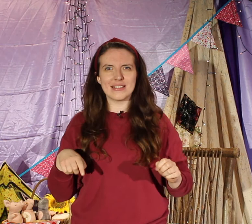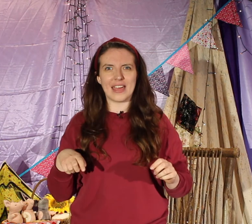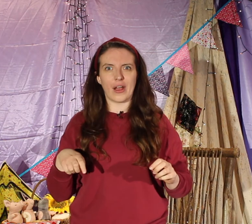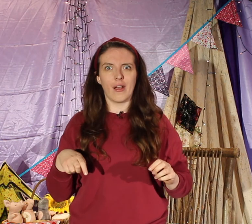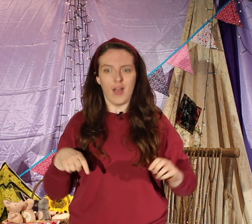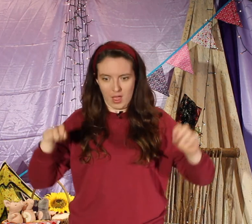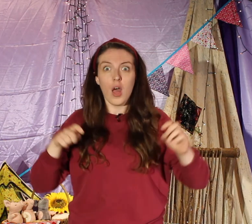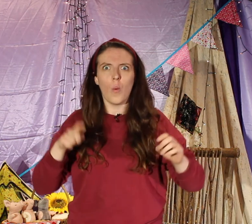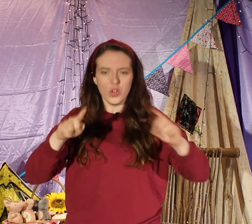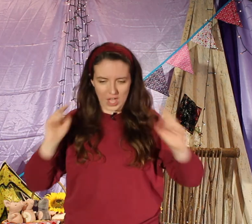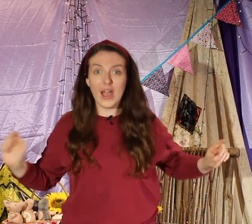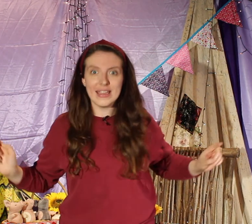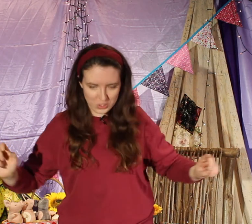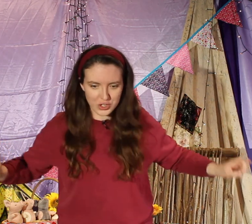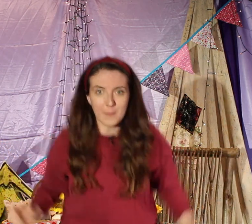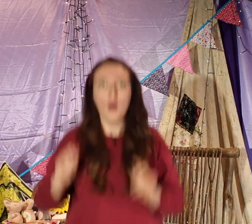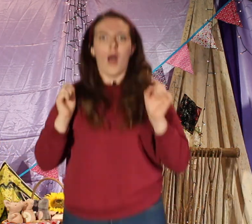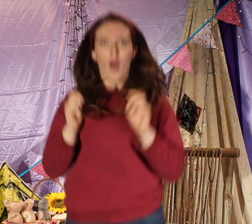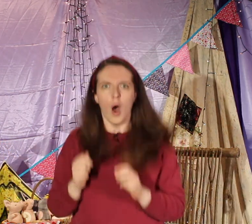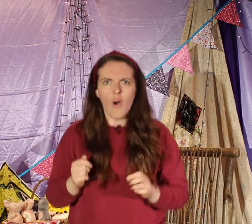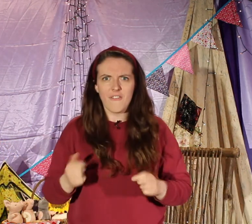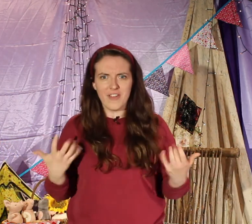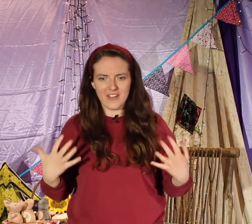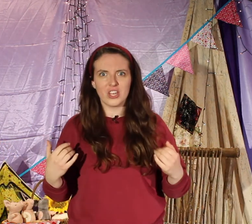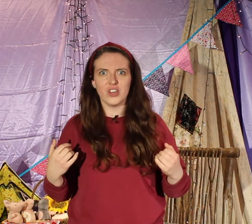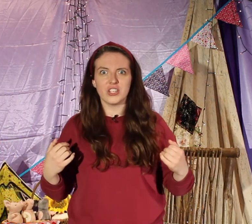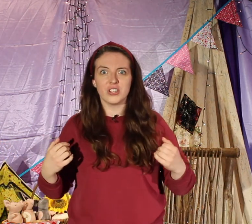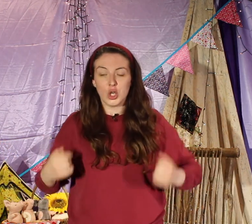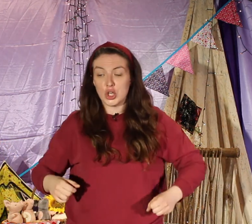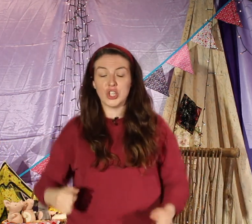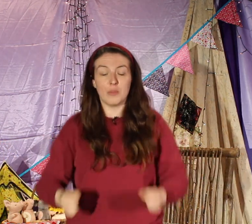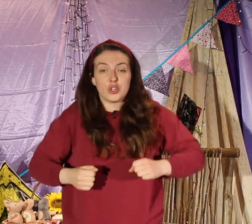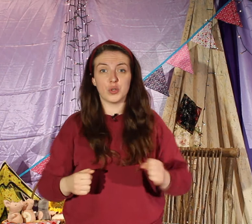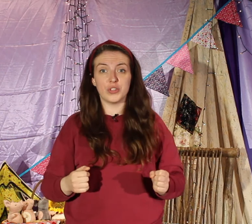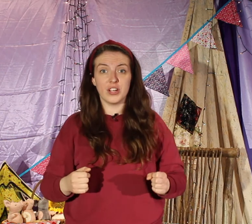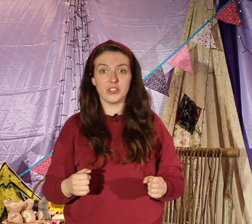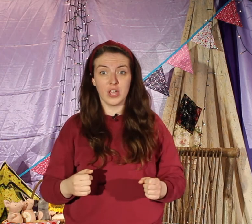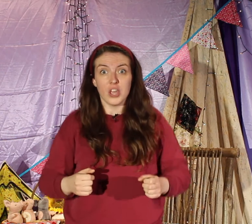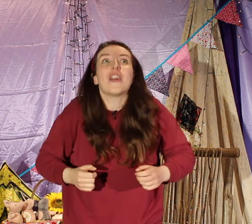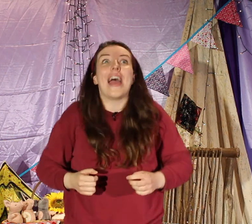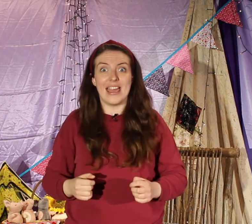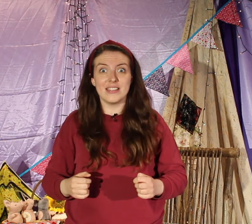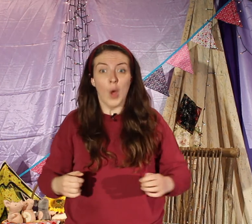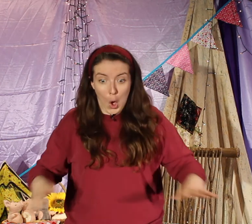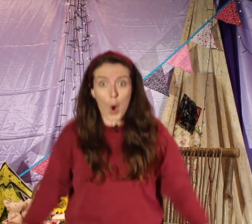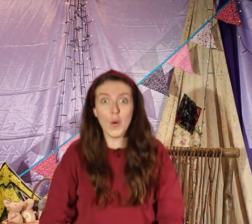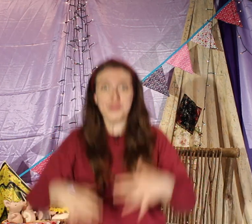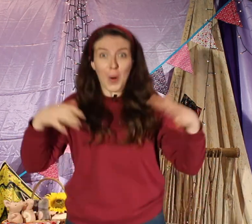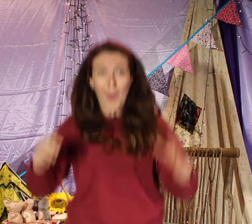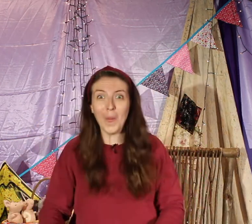together? How high can you jump? Very good. You can jump with your shoulders, your head, or with your whole